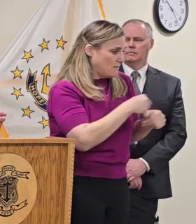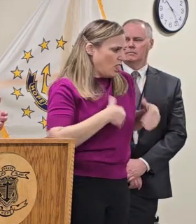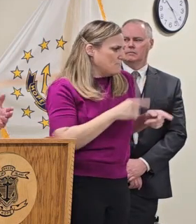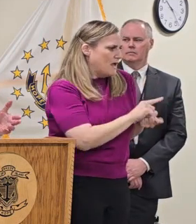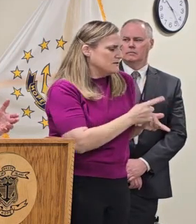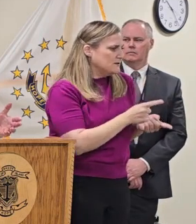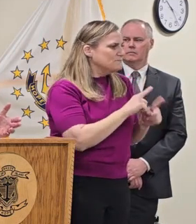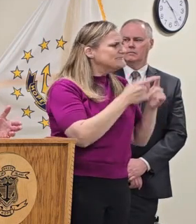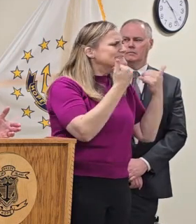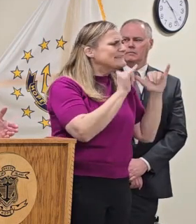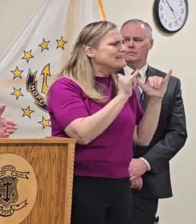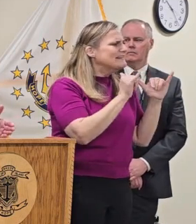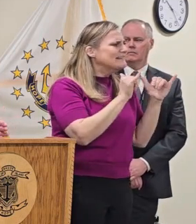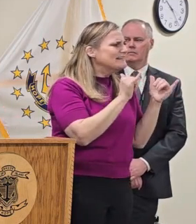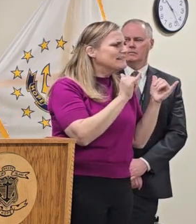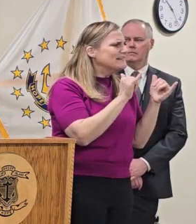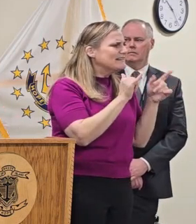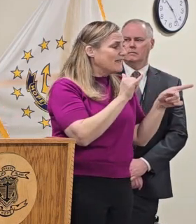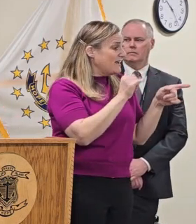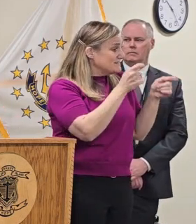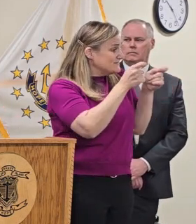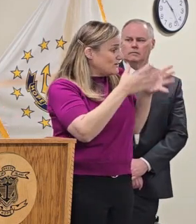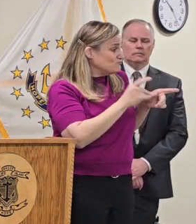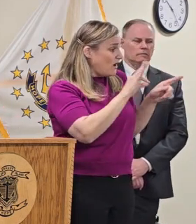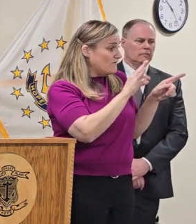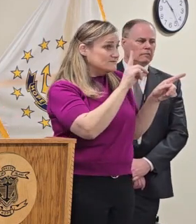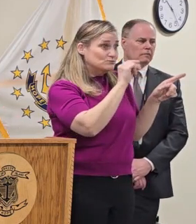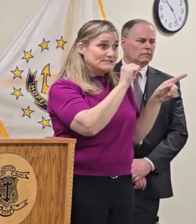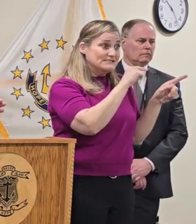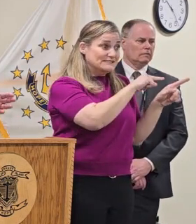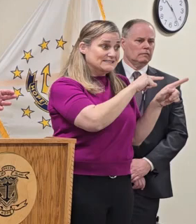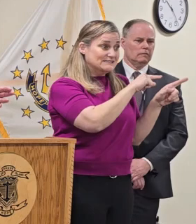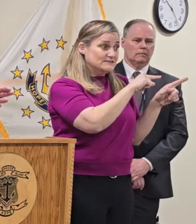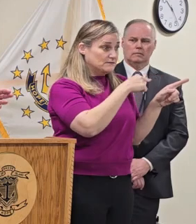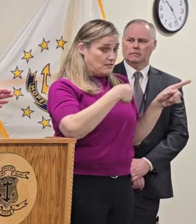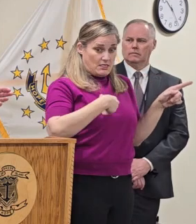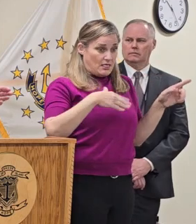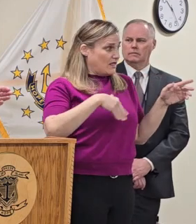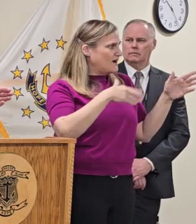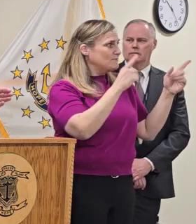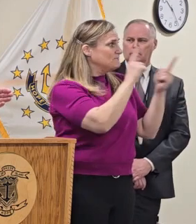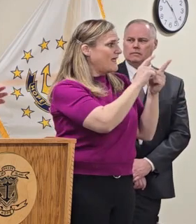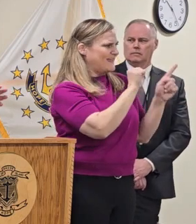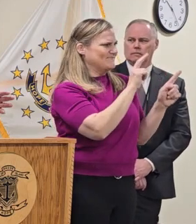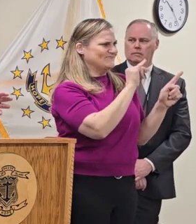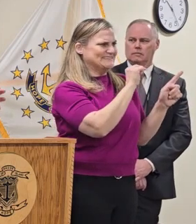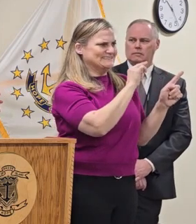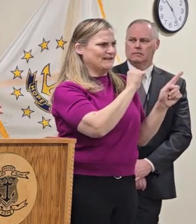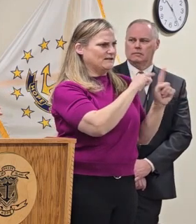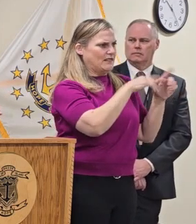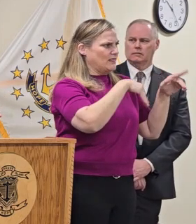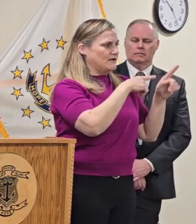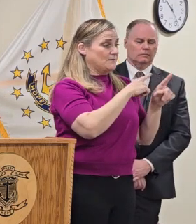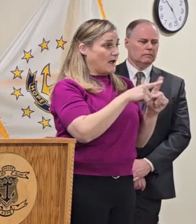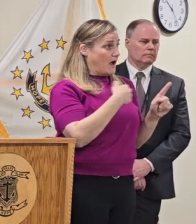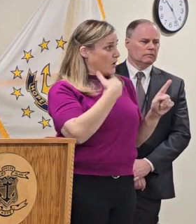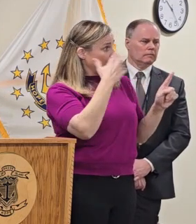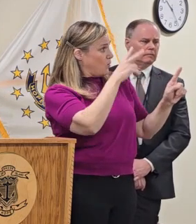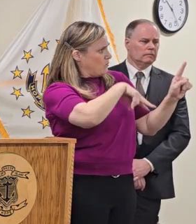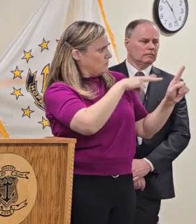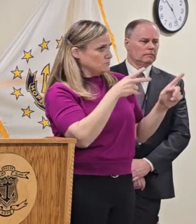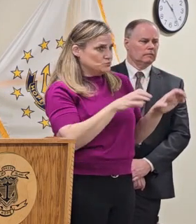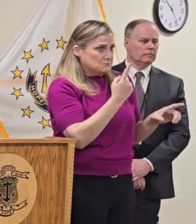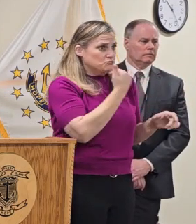it turns out that he's done something wrong, we're going to report that. And by the way, that's relevant to the question. I don't want to get into the weeds on